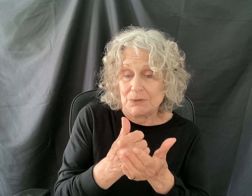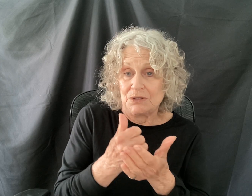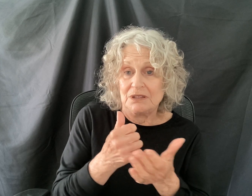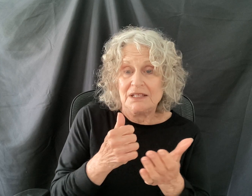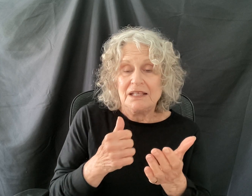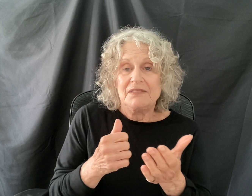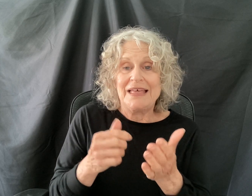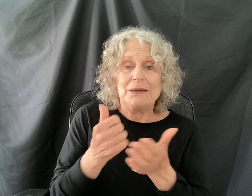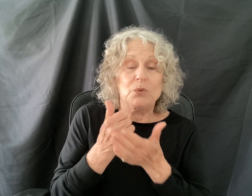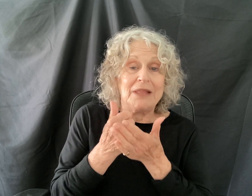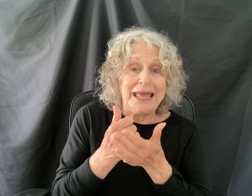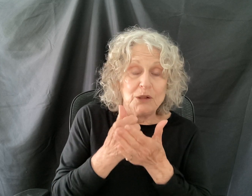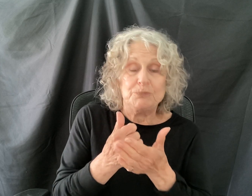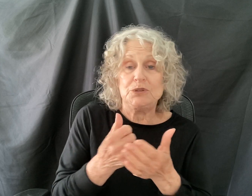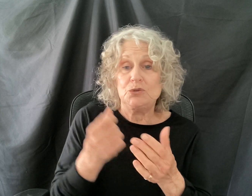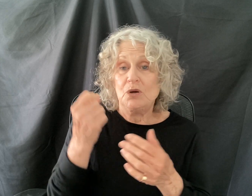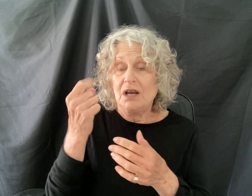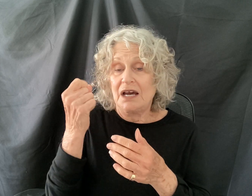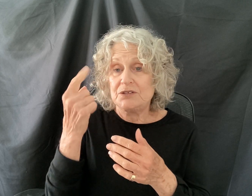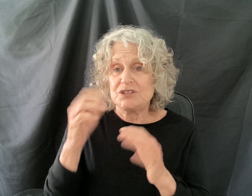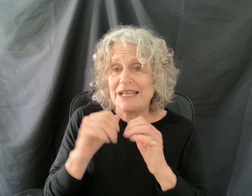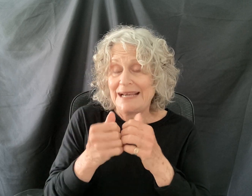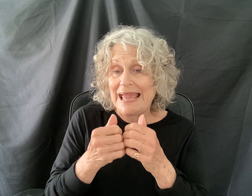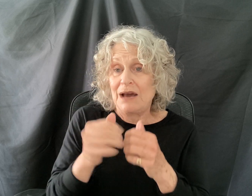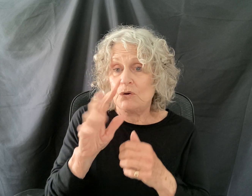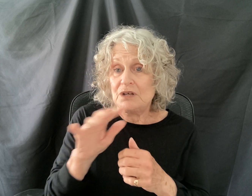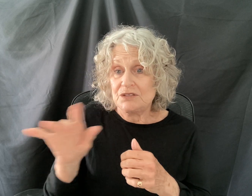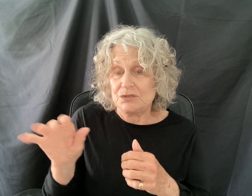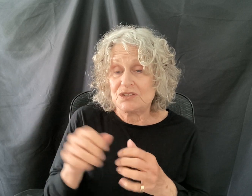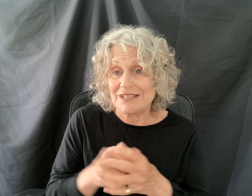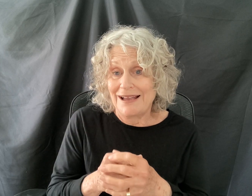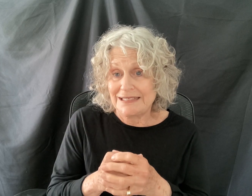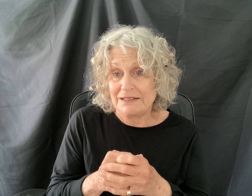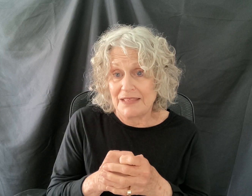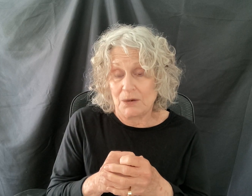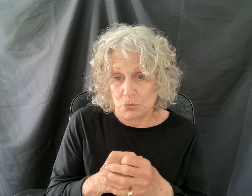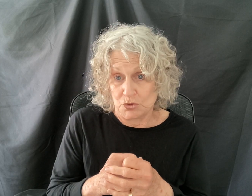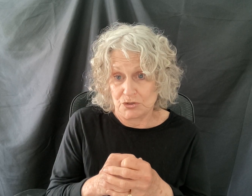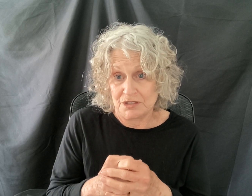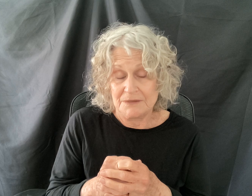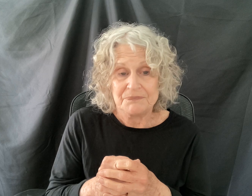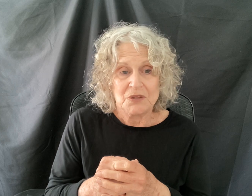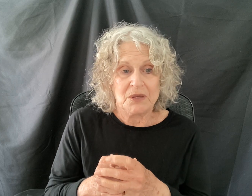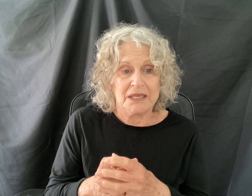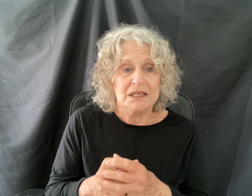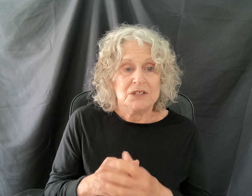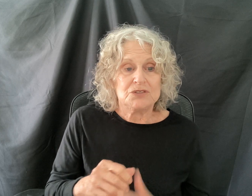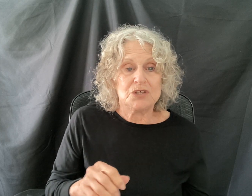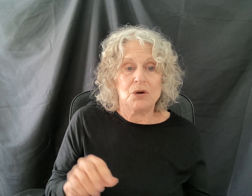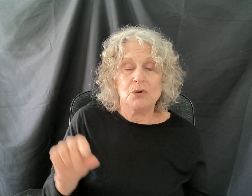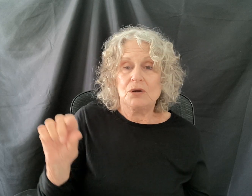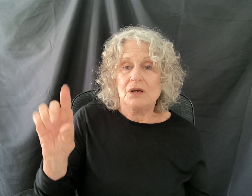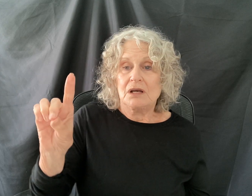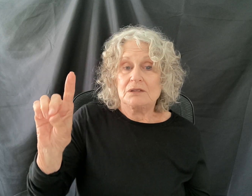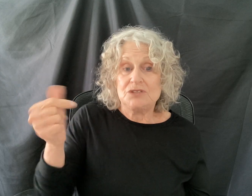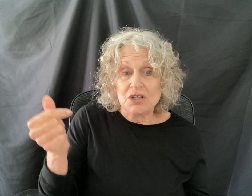symbol that will help you understand how to sign that word. Okay, so